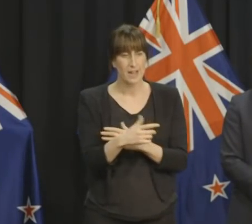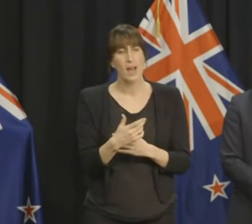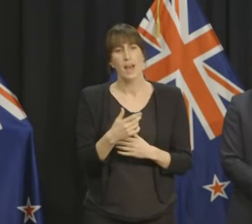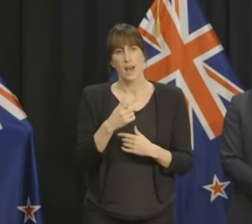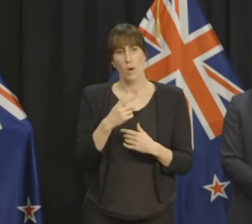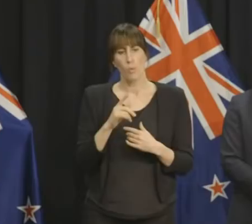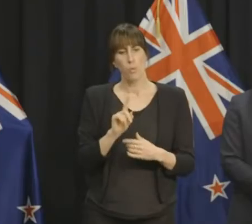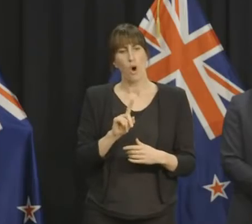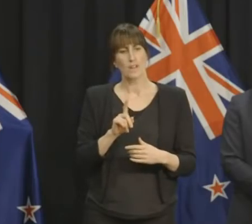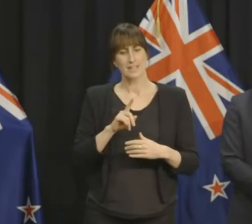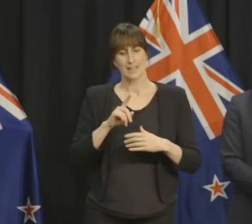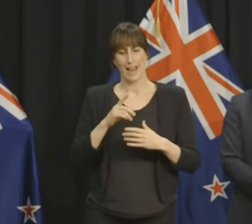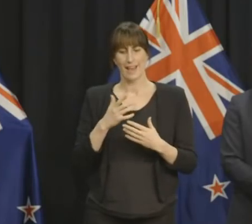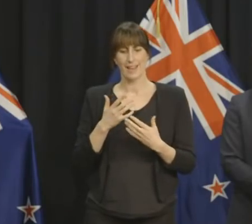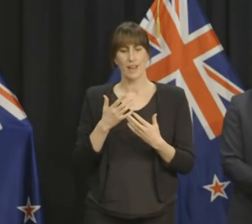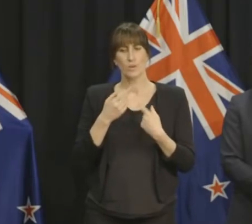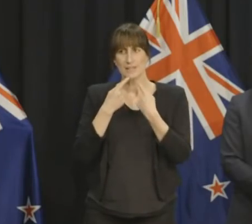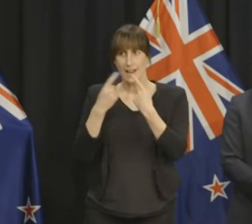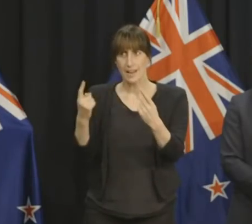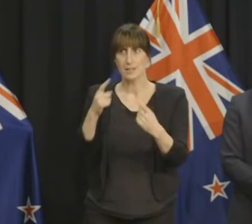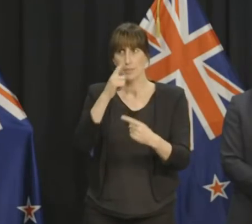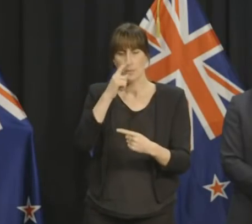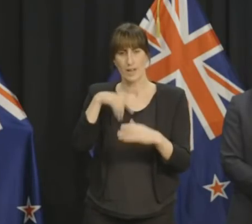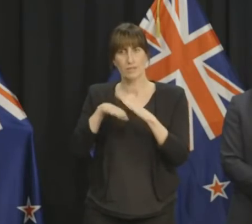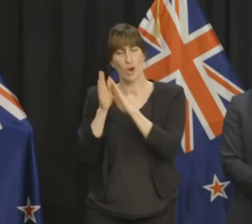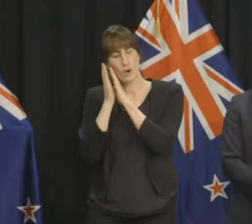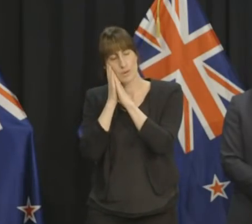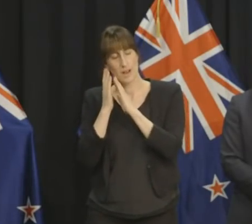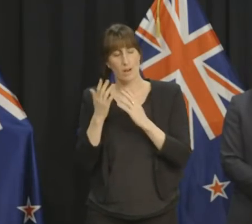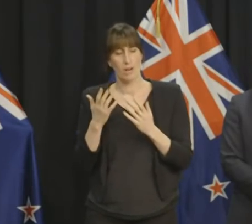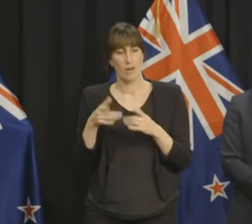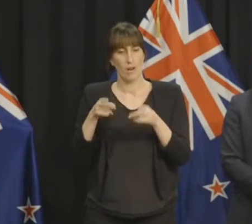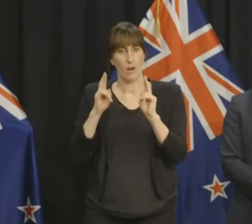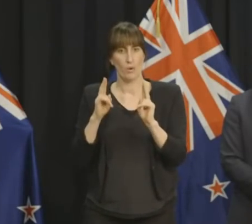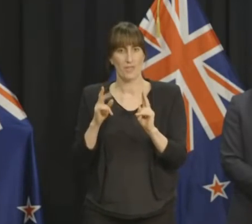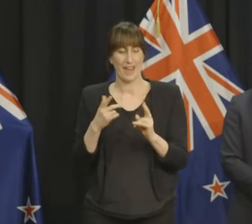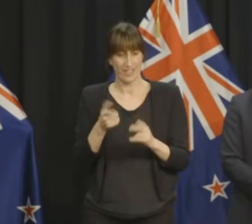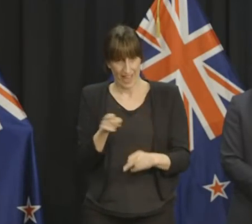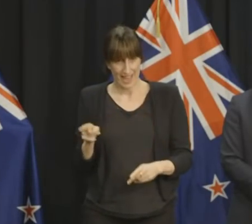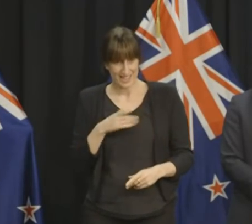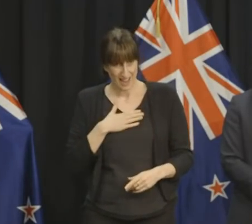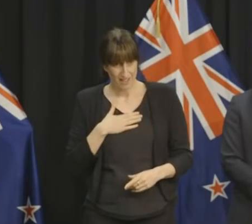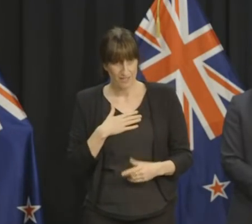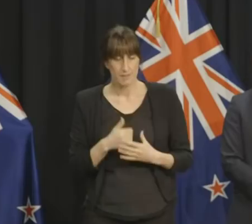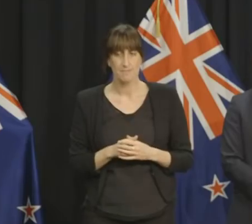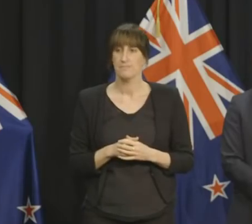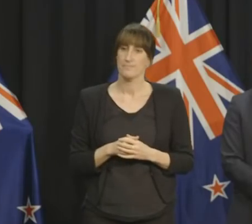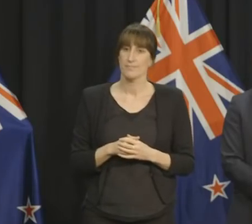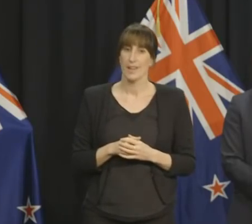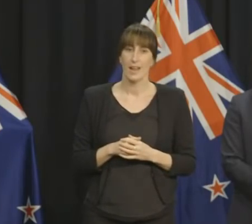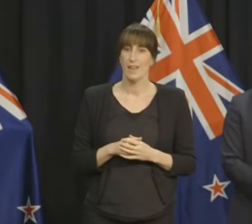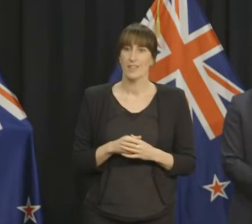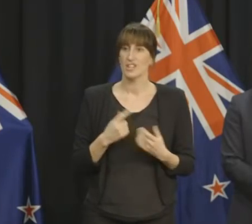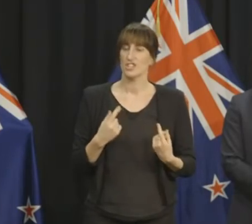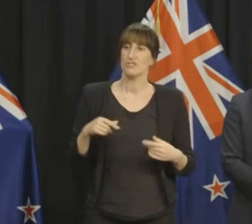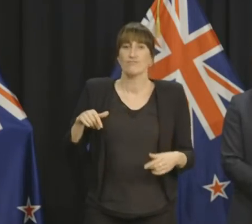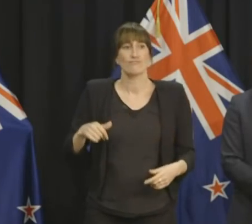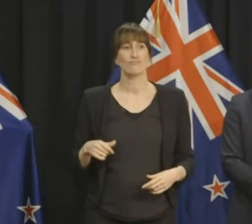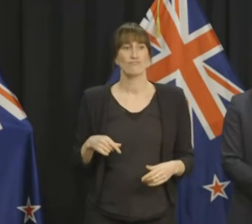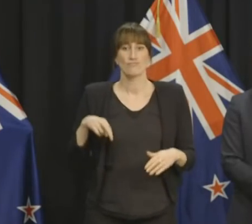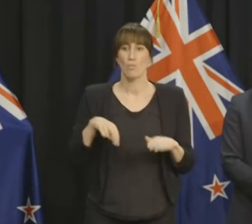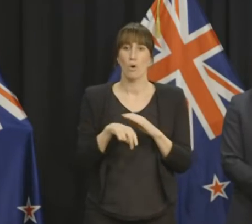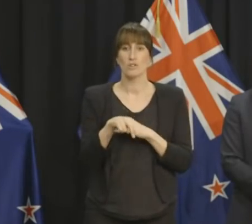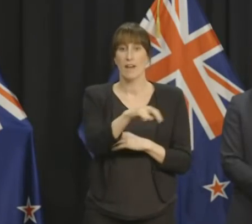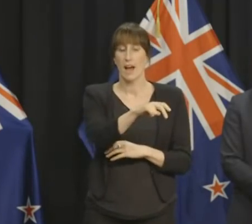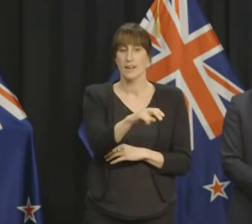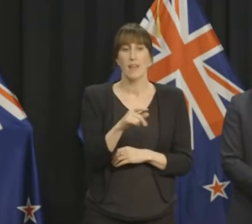to be safe? Once again, they didn't wander out, so they knowingly snuck through what was in process